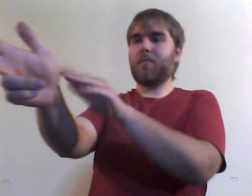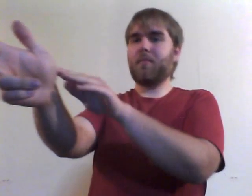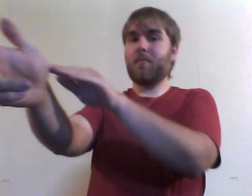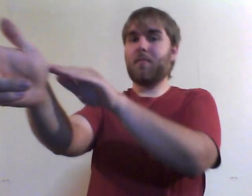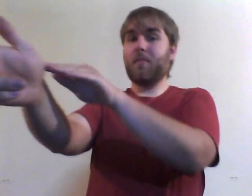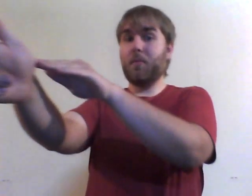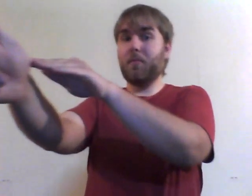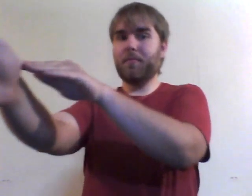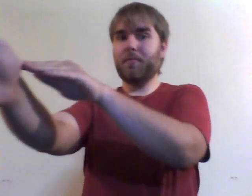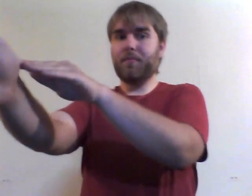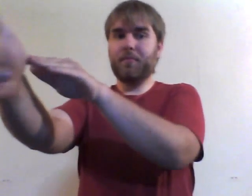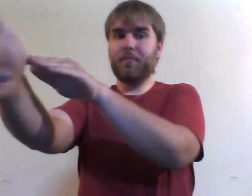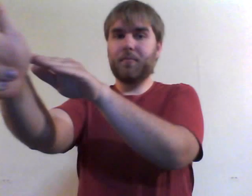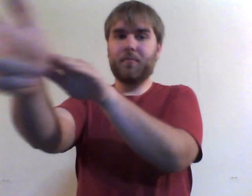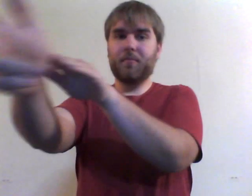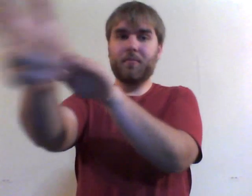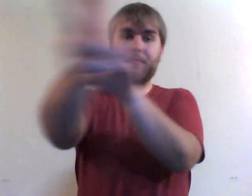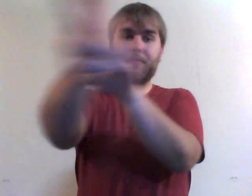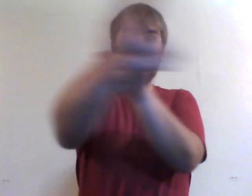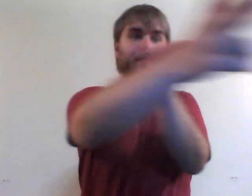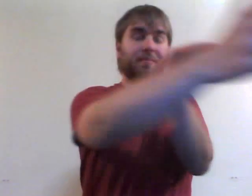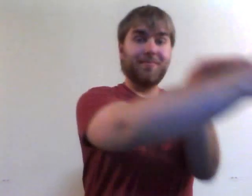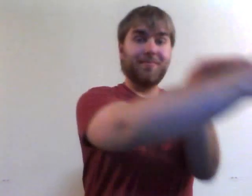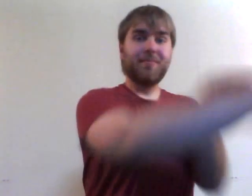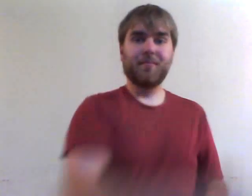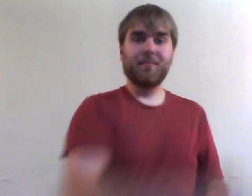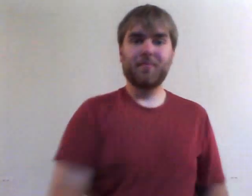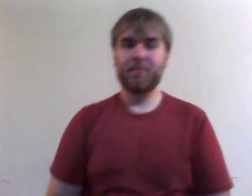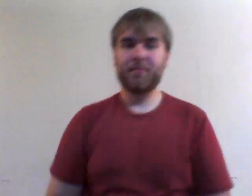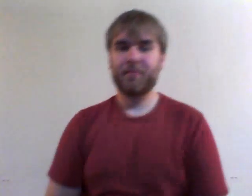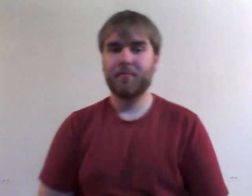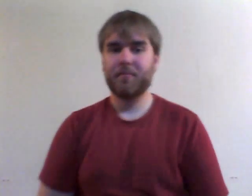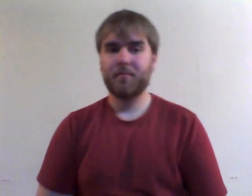fly. I'm laying right here in my hand, just as easy as could be. Now hopefully that was